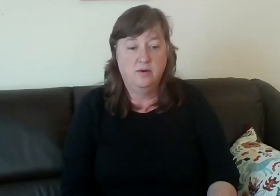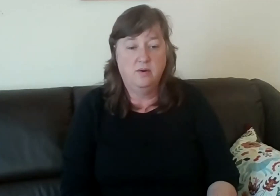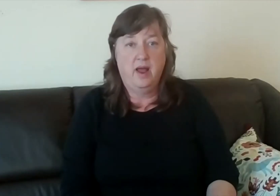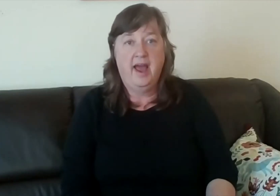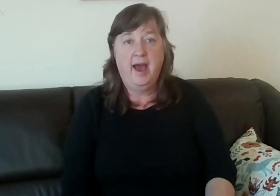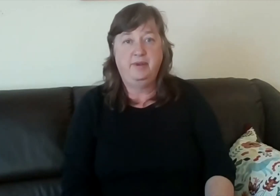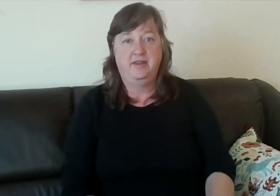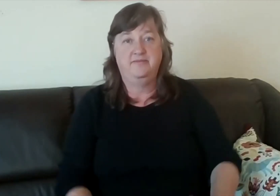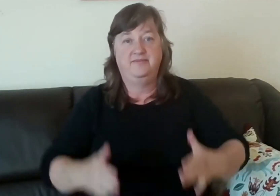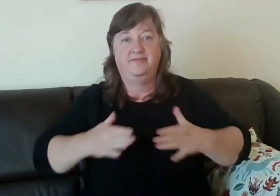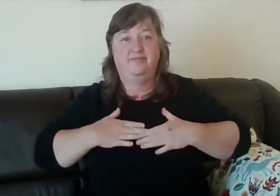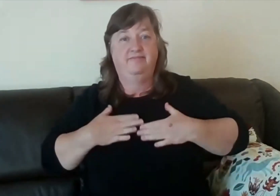So happy.